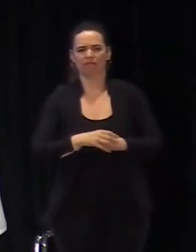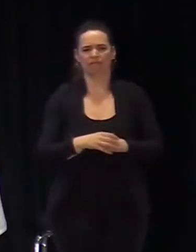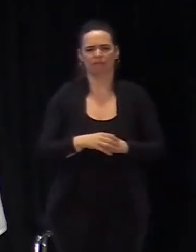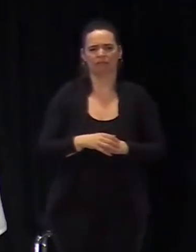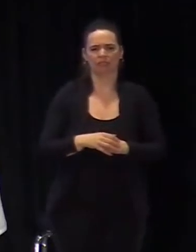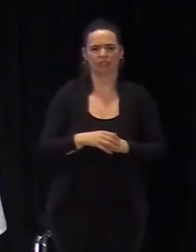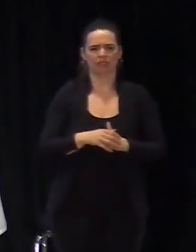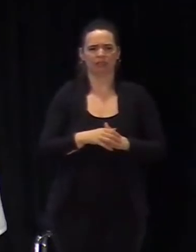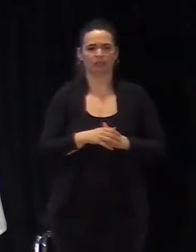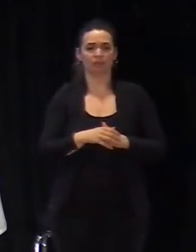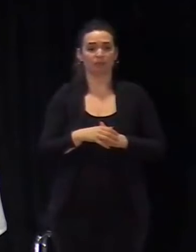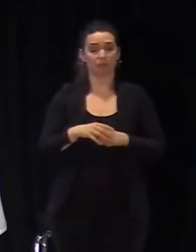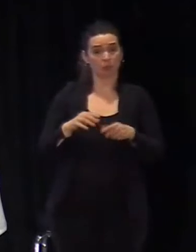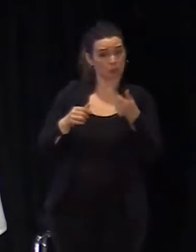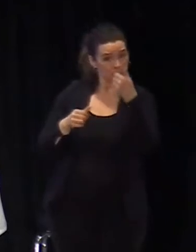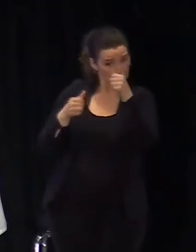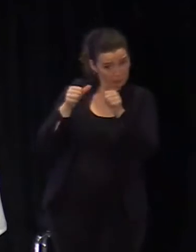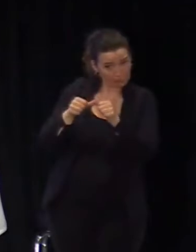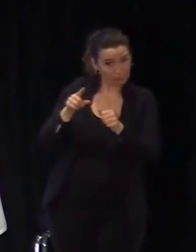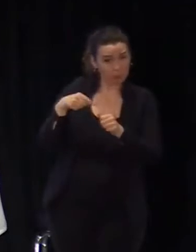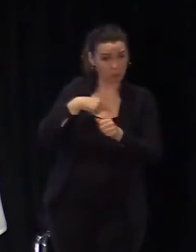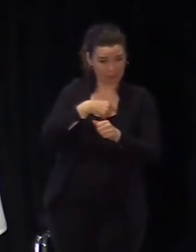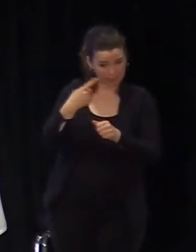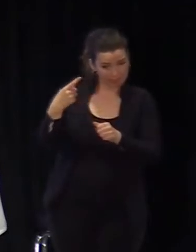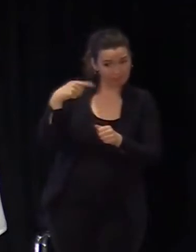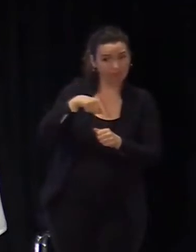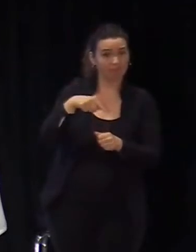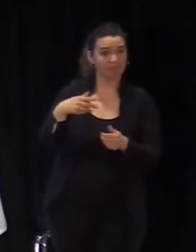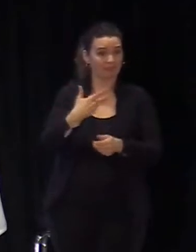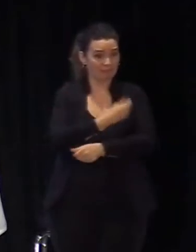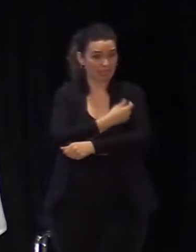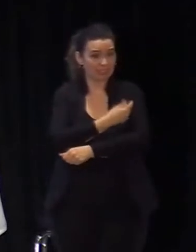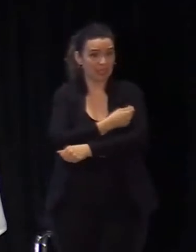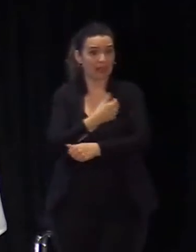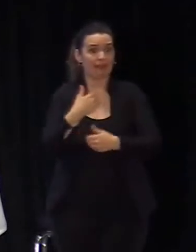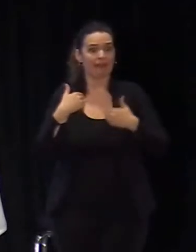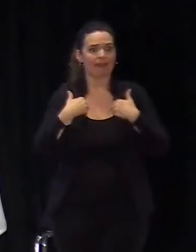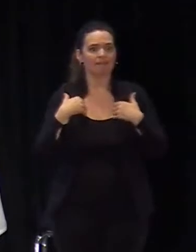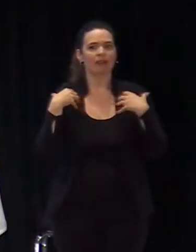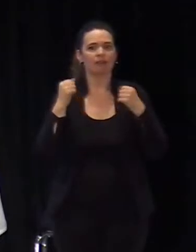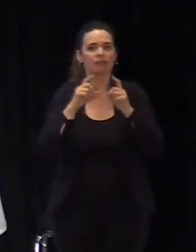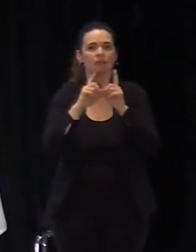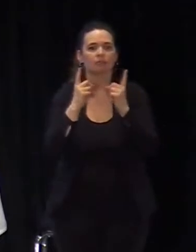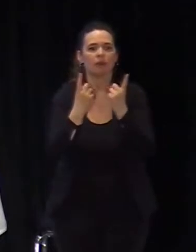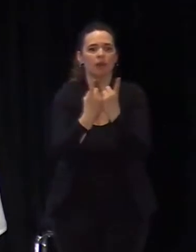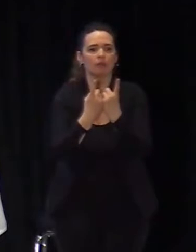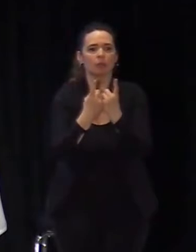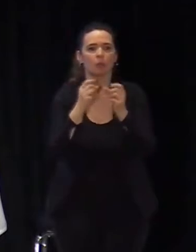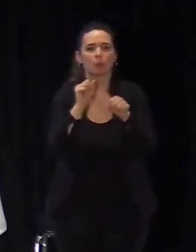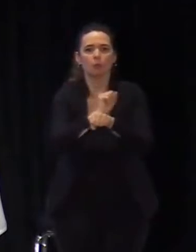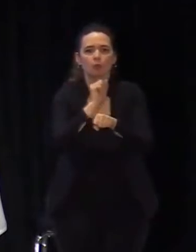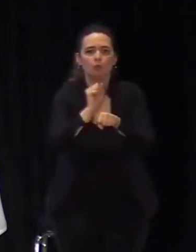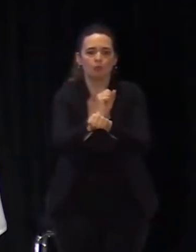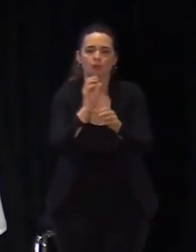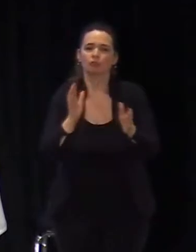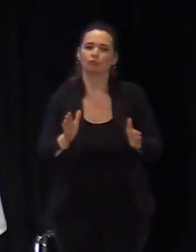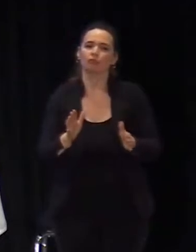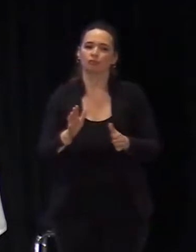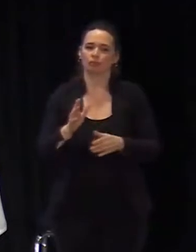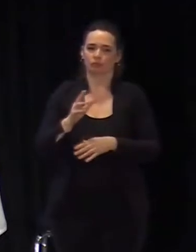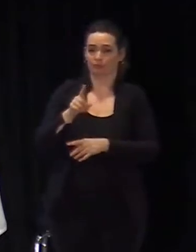officials who have the same HIPAA requirements that others do. So Dr. Gupta will go over that, though, on